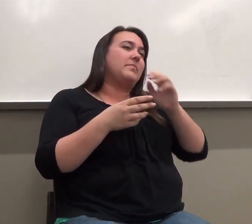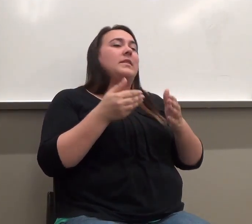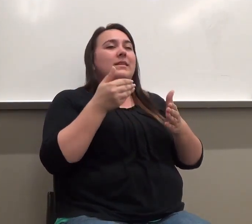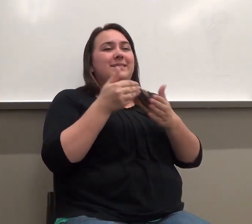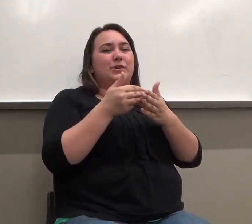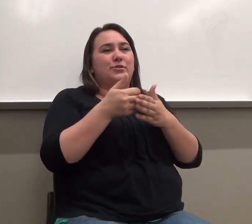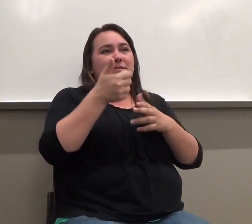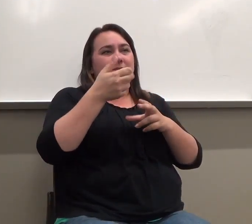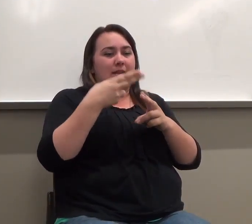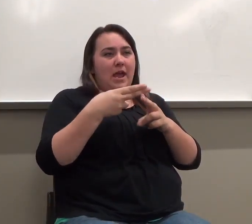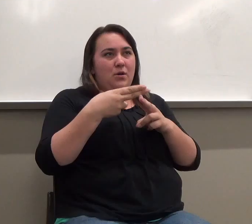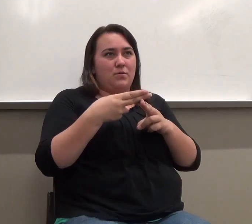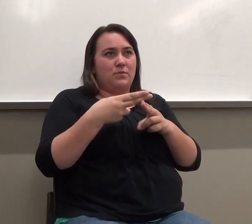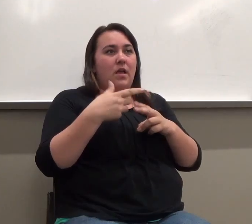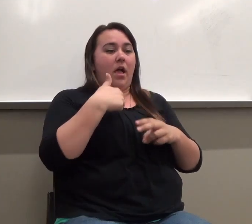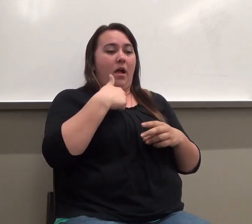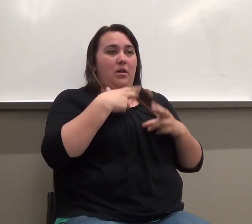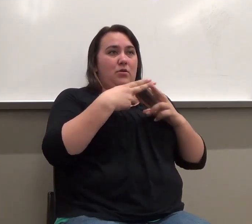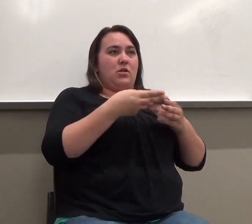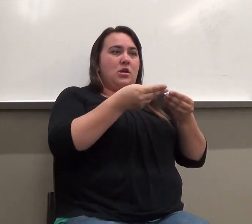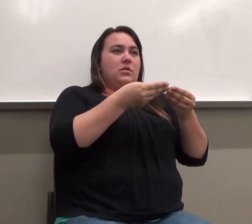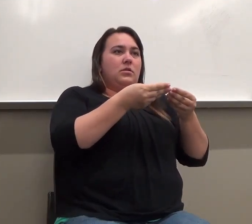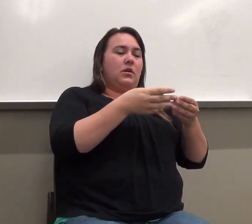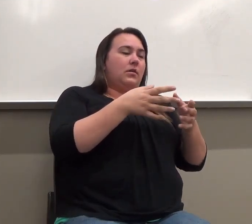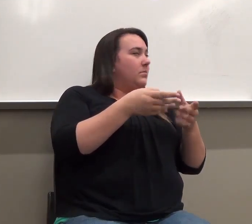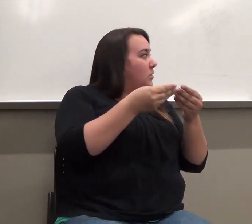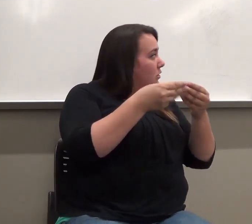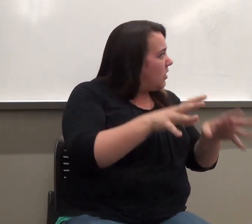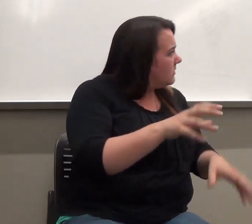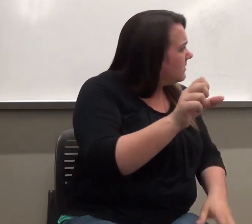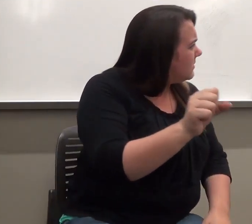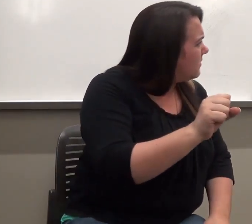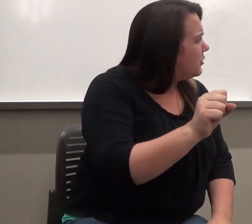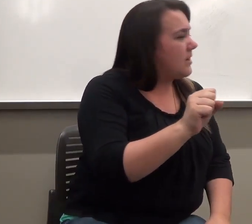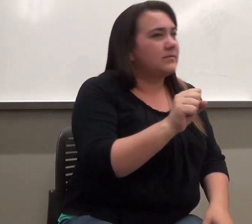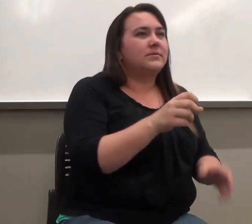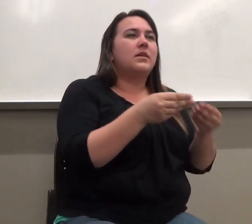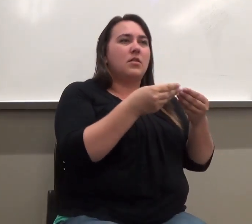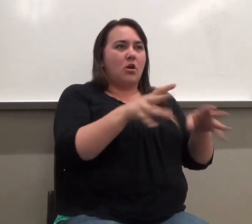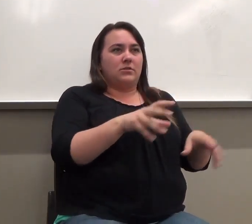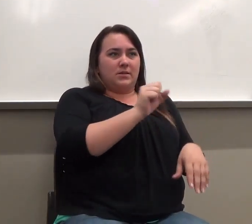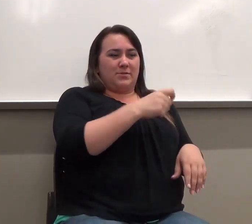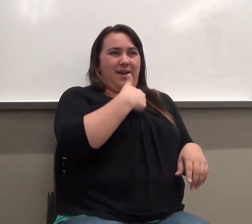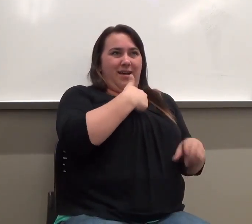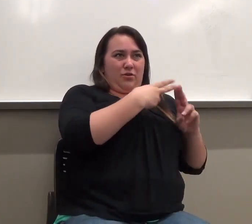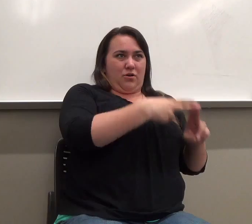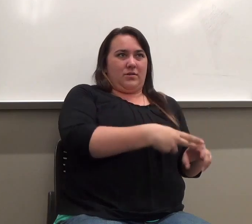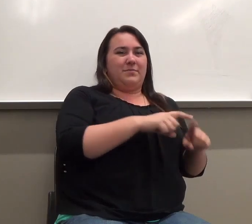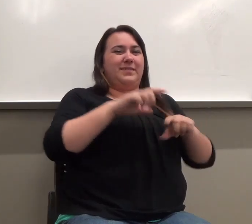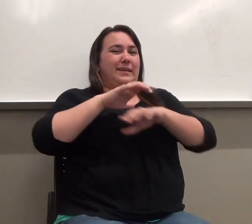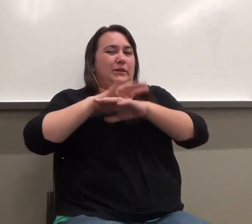The English Center calls it nearest noun agreement. Okay, so in this sentence, it's pretty